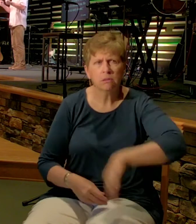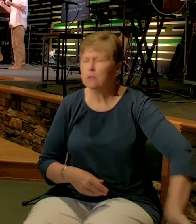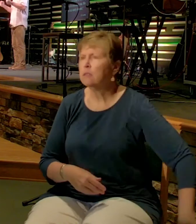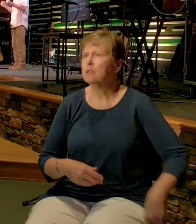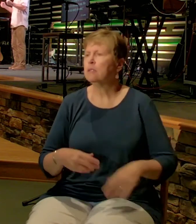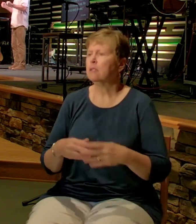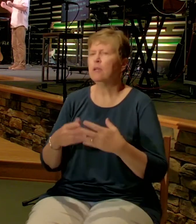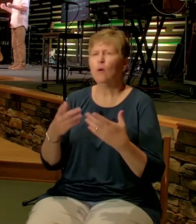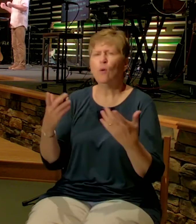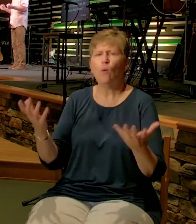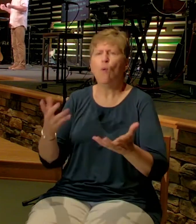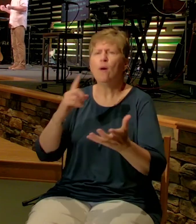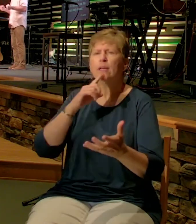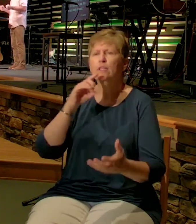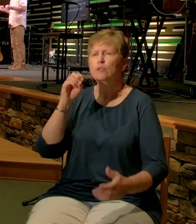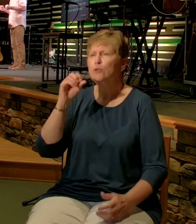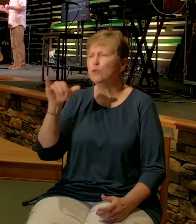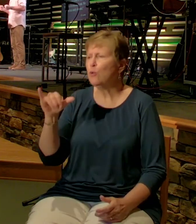is this joy